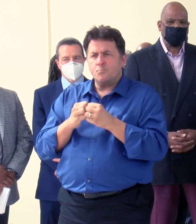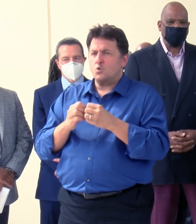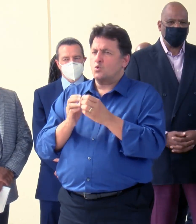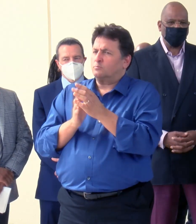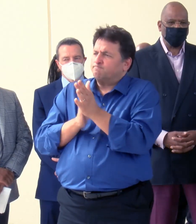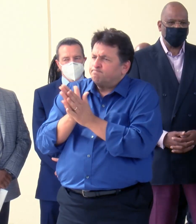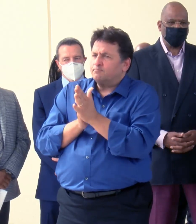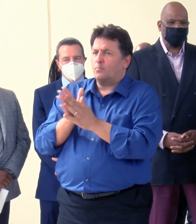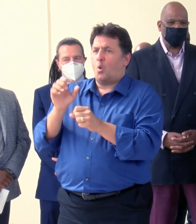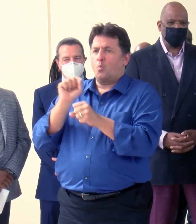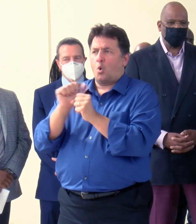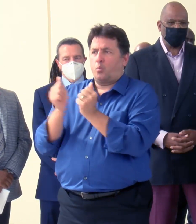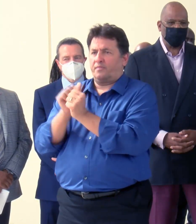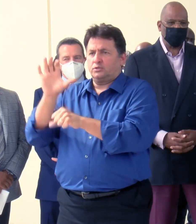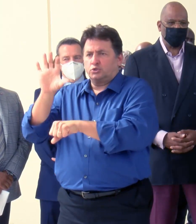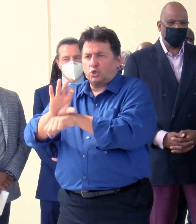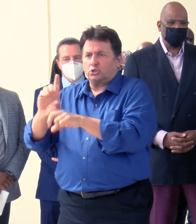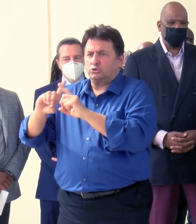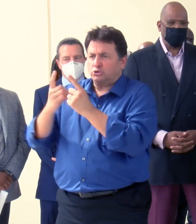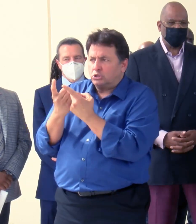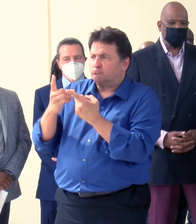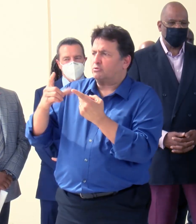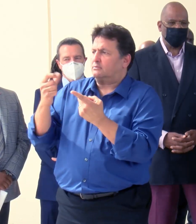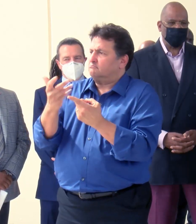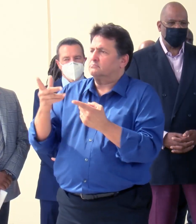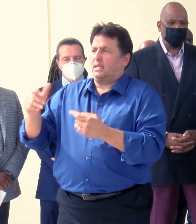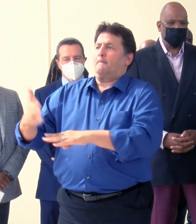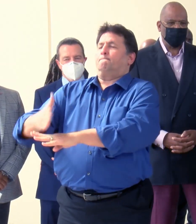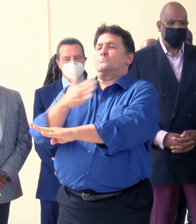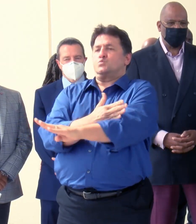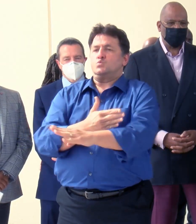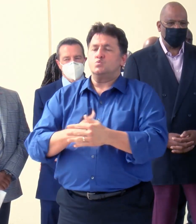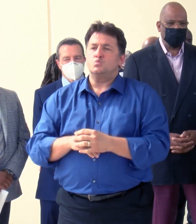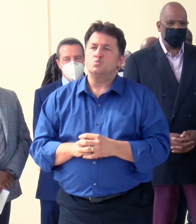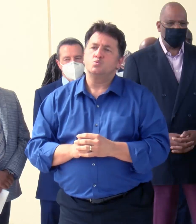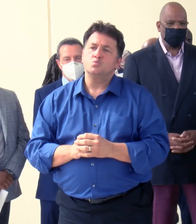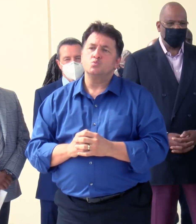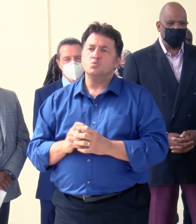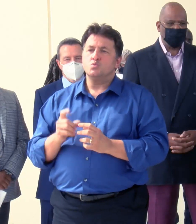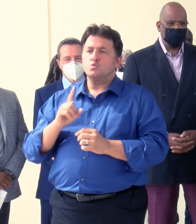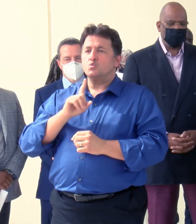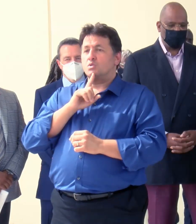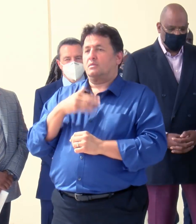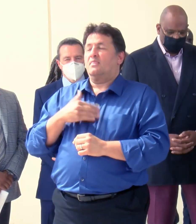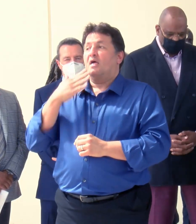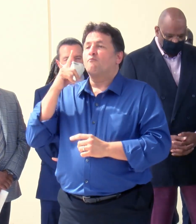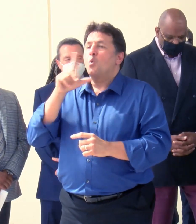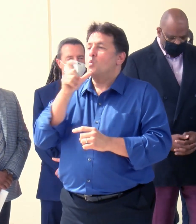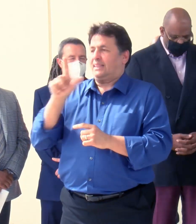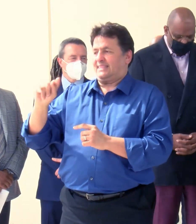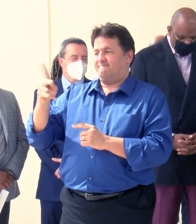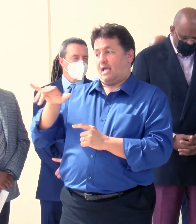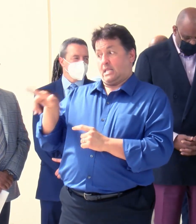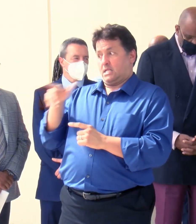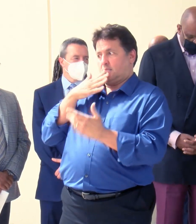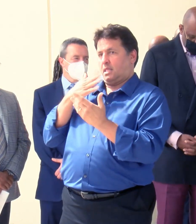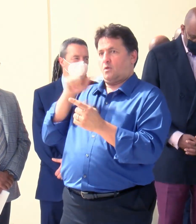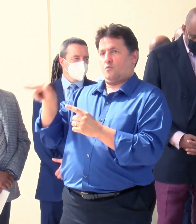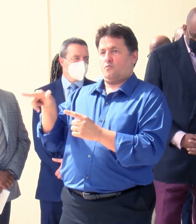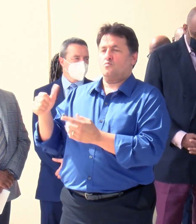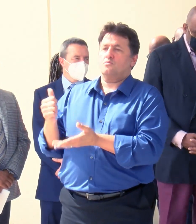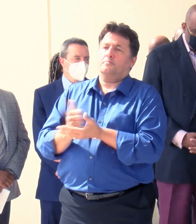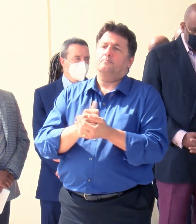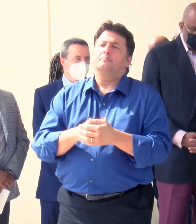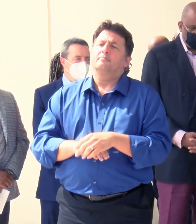district is helping to make that possible. So I certainly want to thank her for her leadership. We're pleased to have with us also